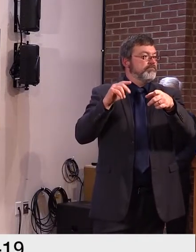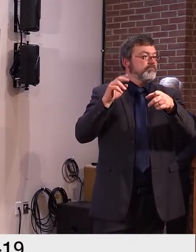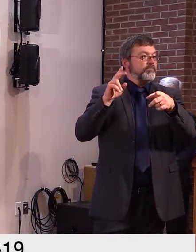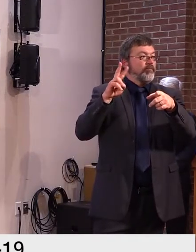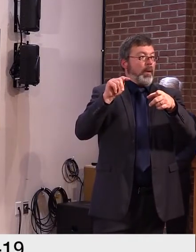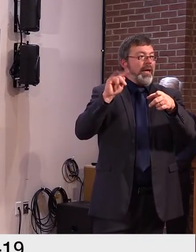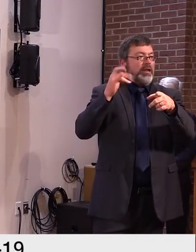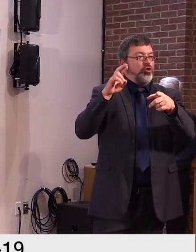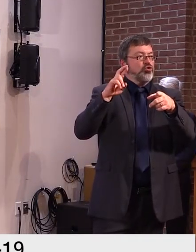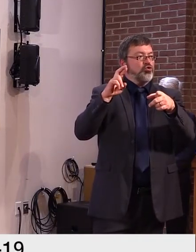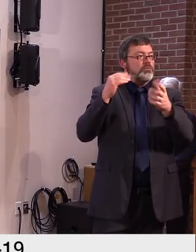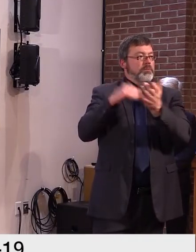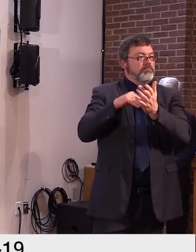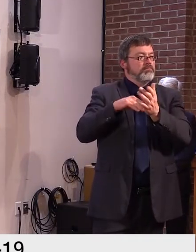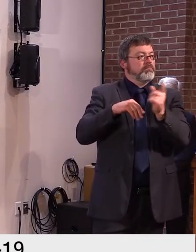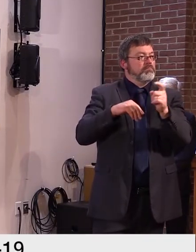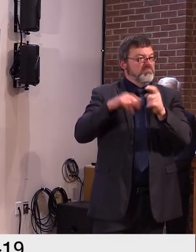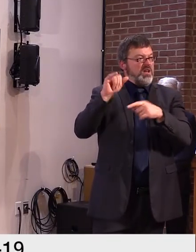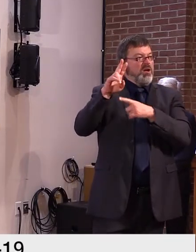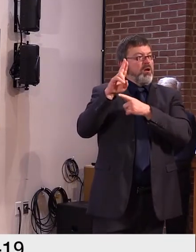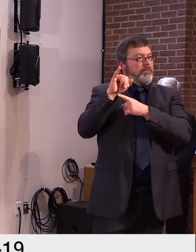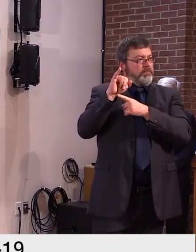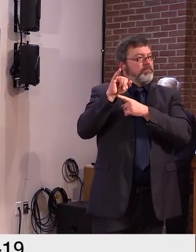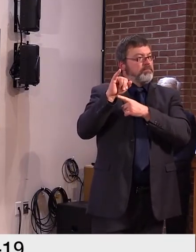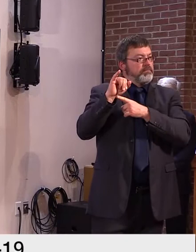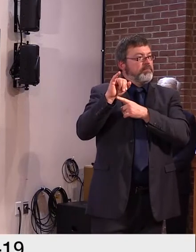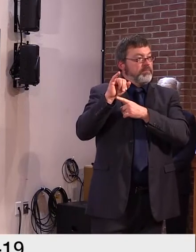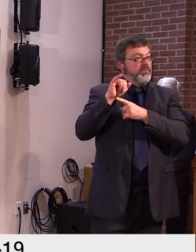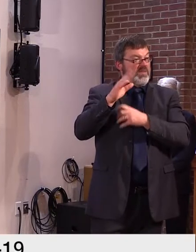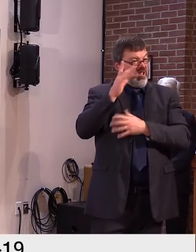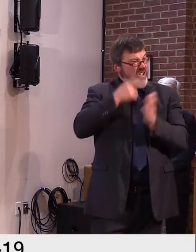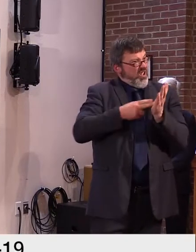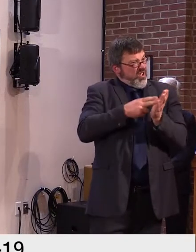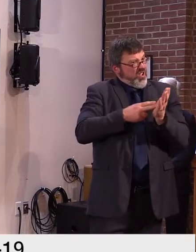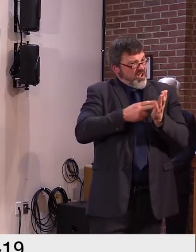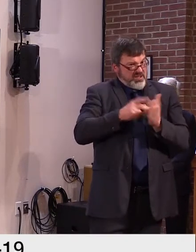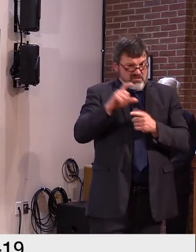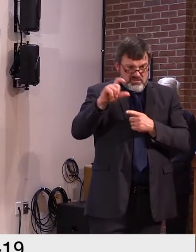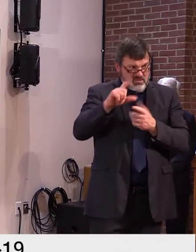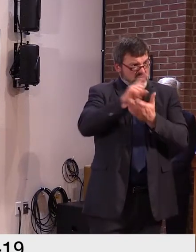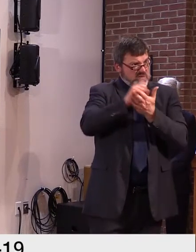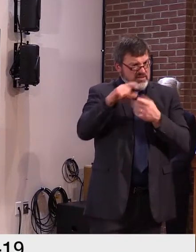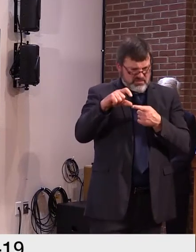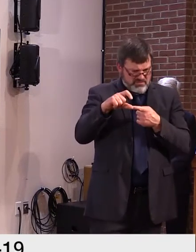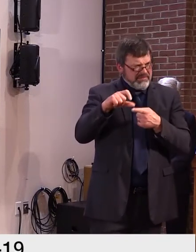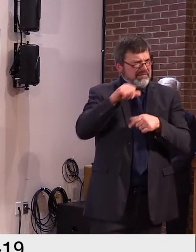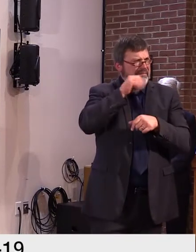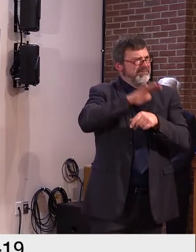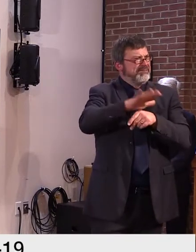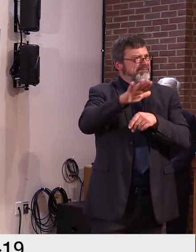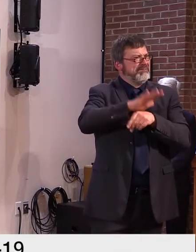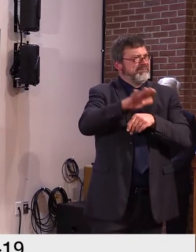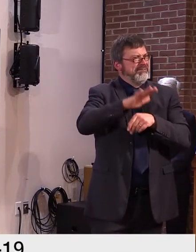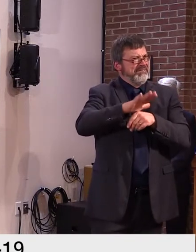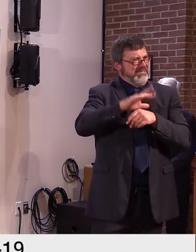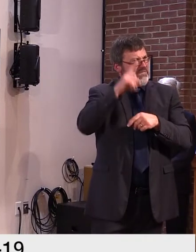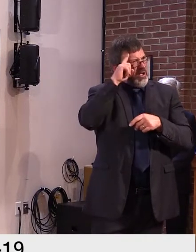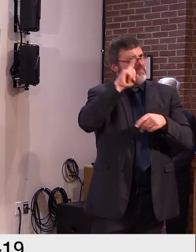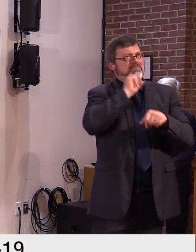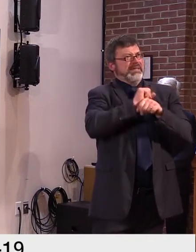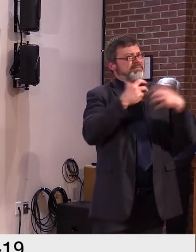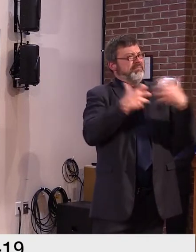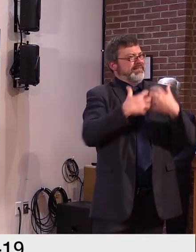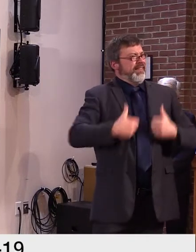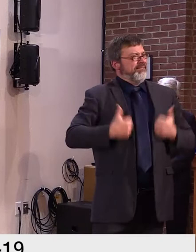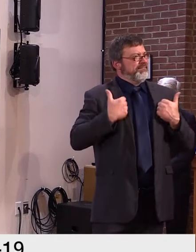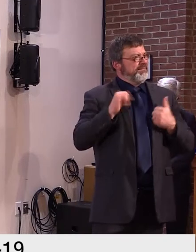really enough for people to live on, sounds like. Yeah, and the Vermont maximum benefit